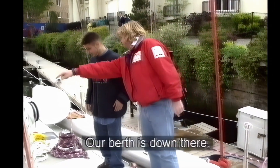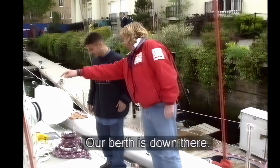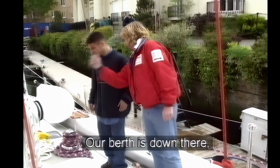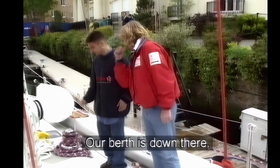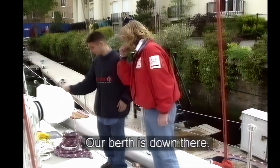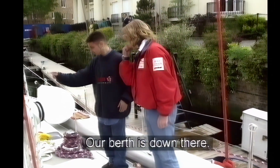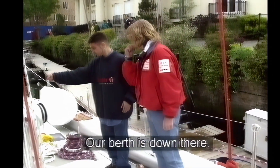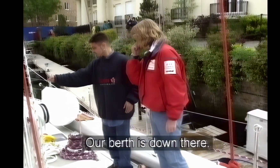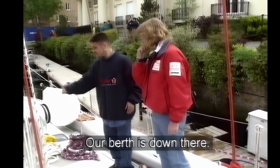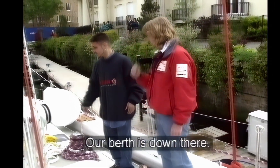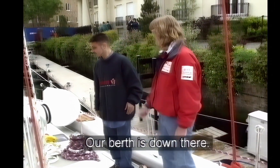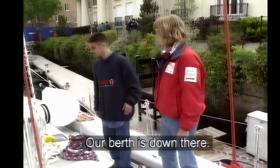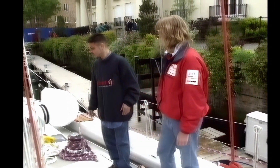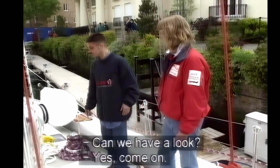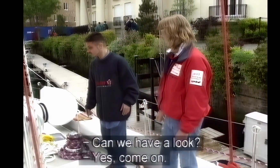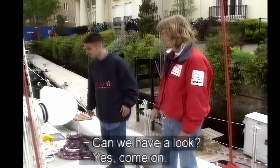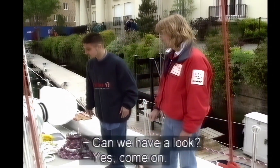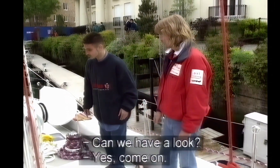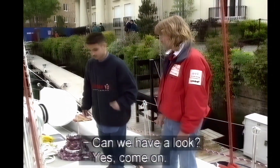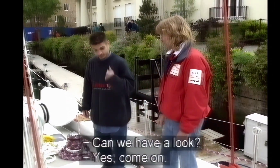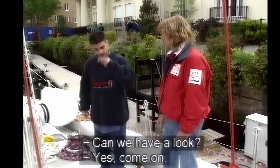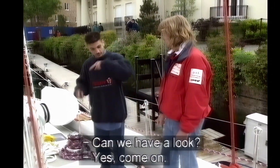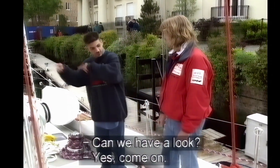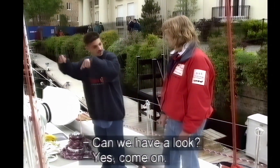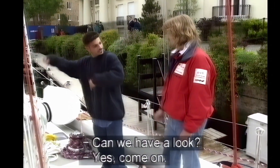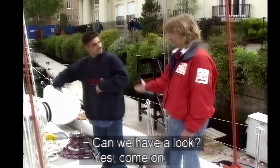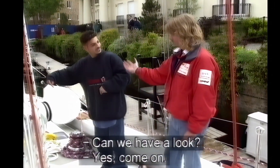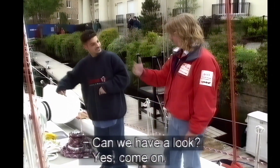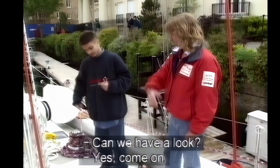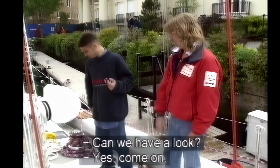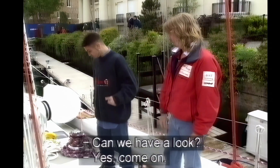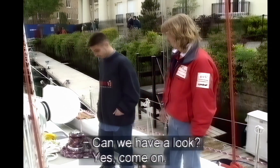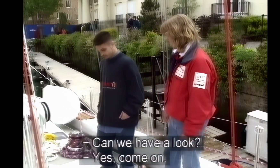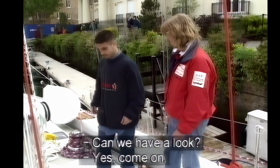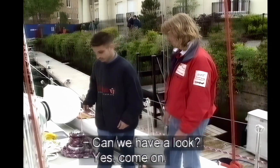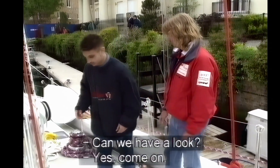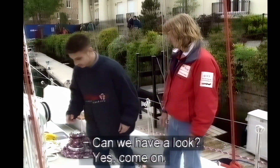Yeah, and our berth's down there. Can we go and have a look? Yeah, come on.